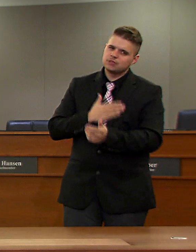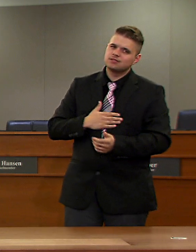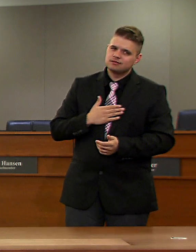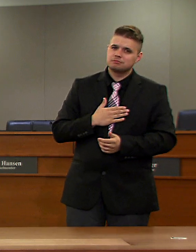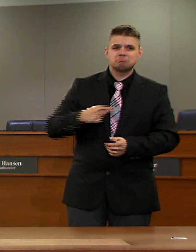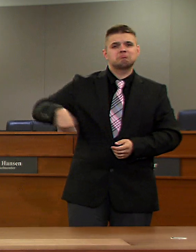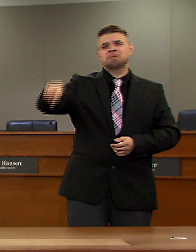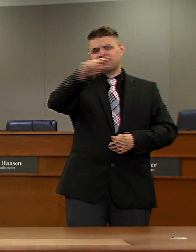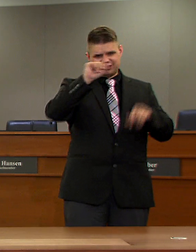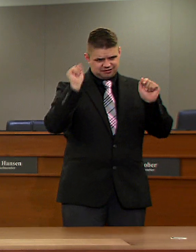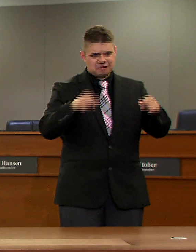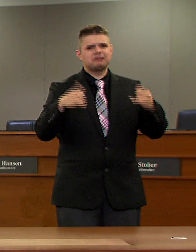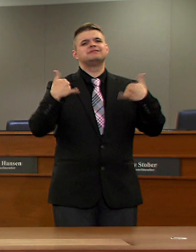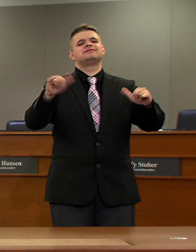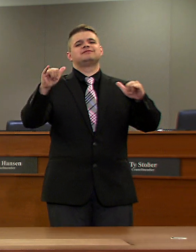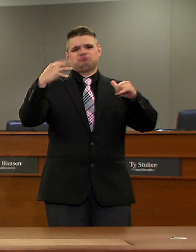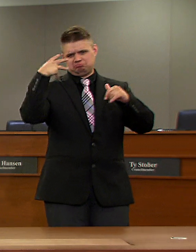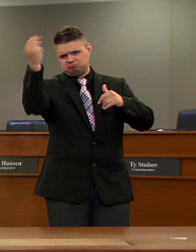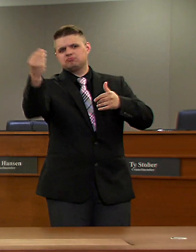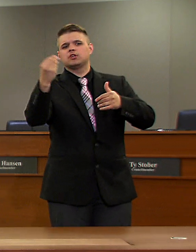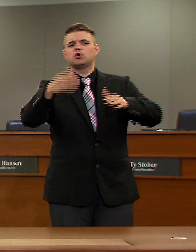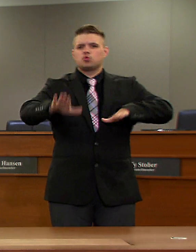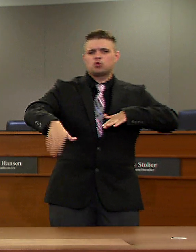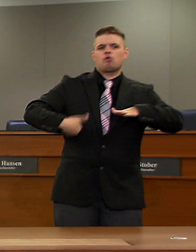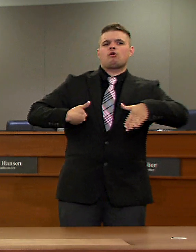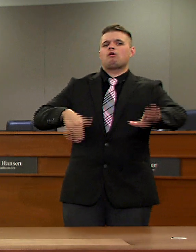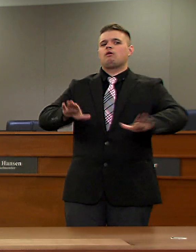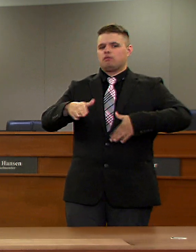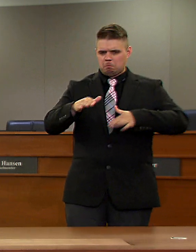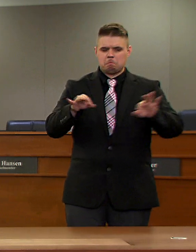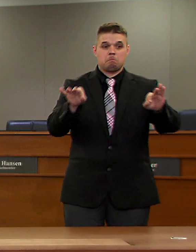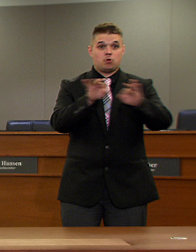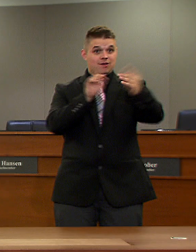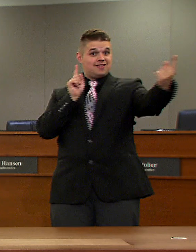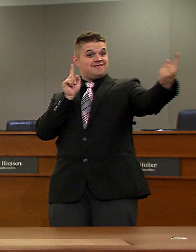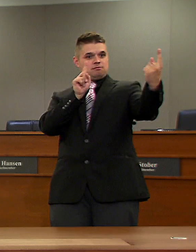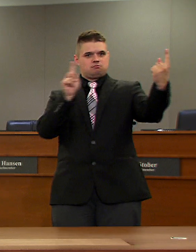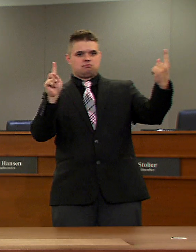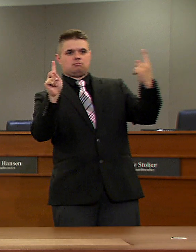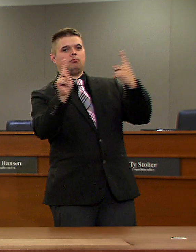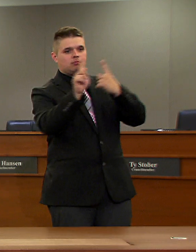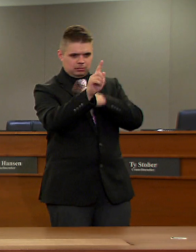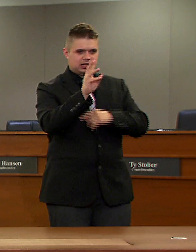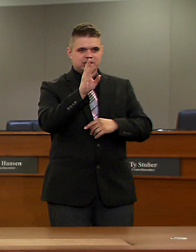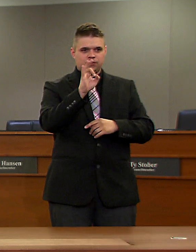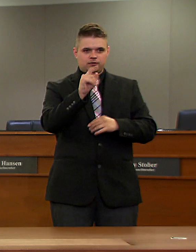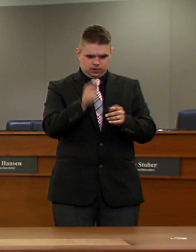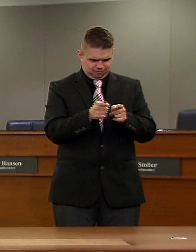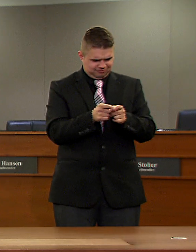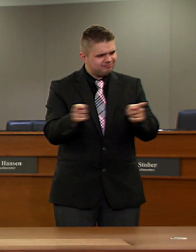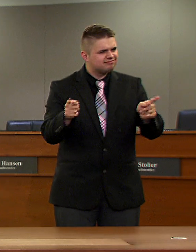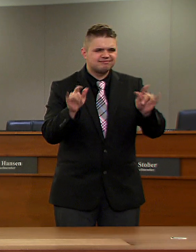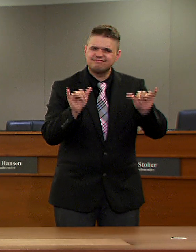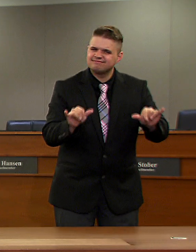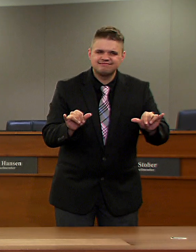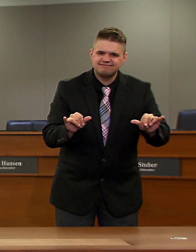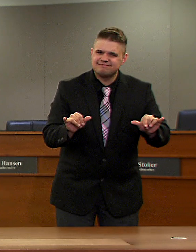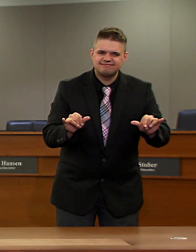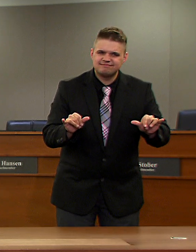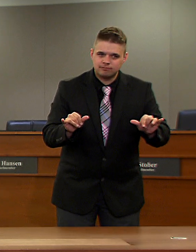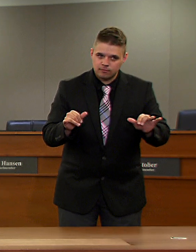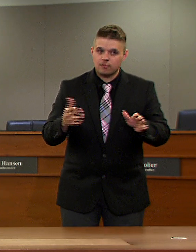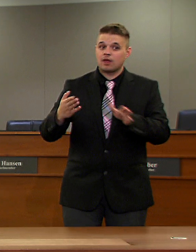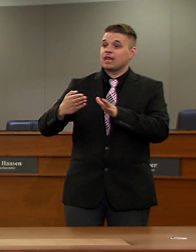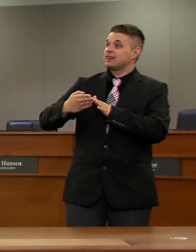please stay that 6 feet from others in your household and wear a face covering when you're out in your neighborhood.